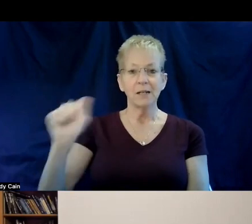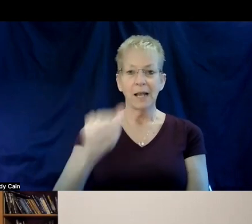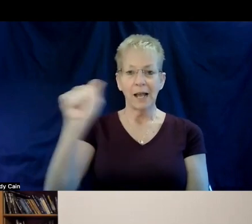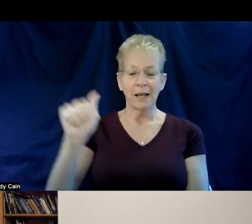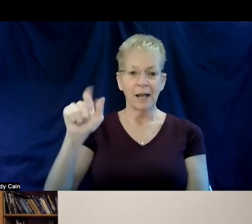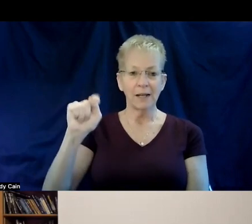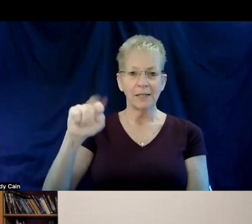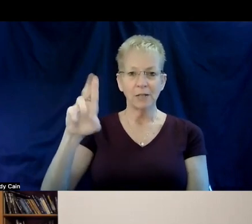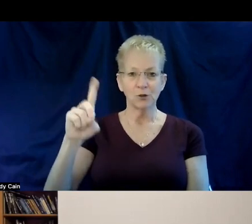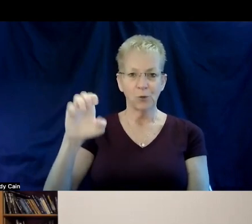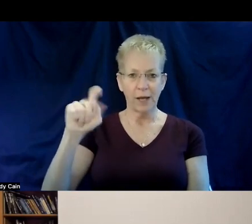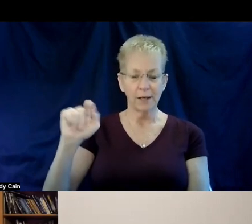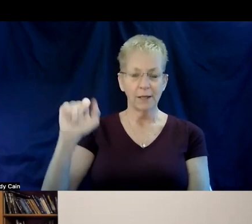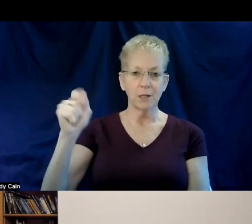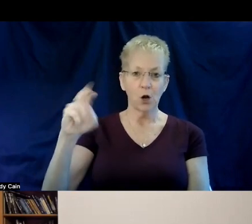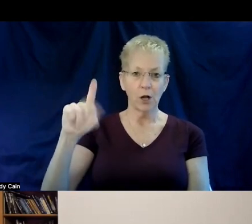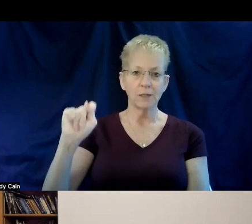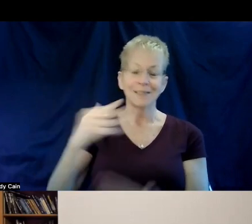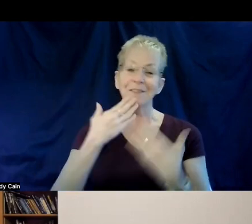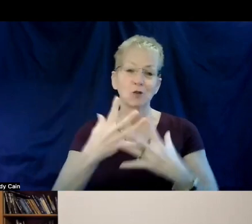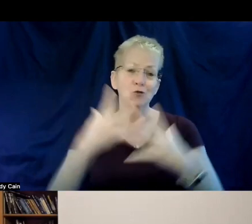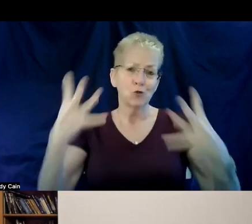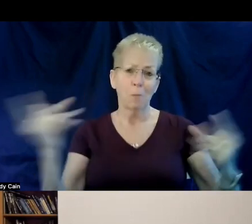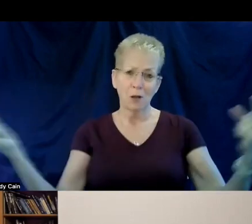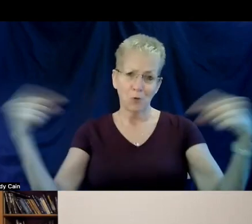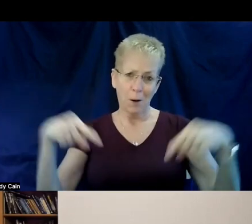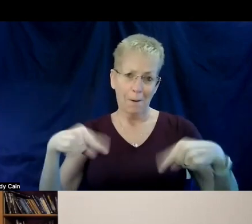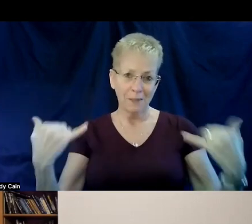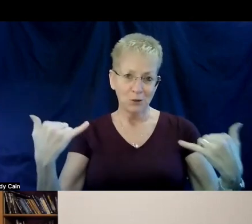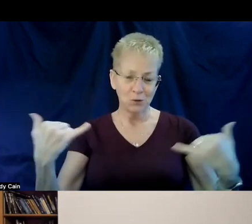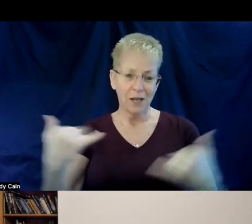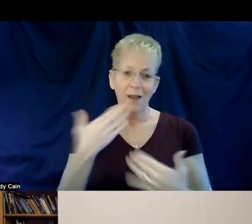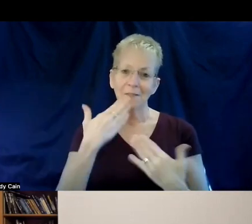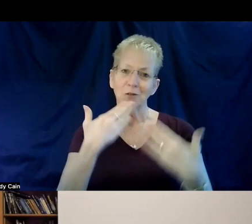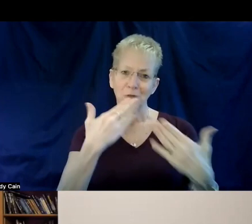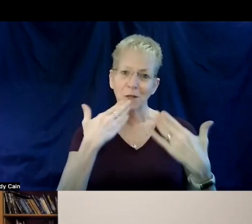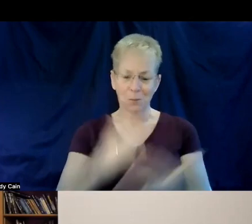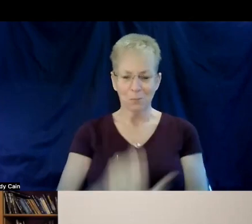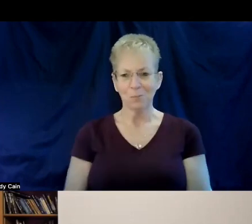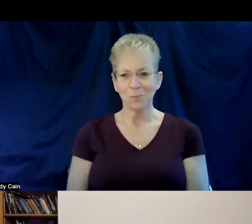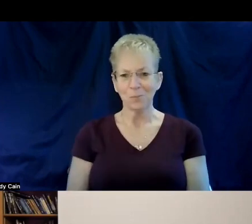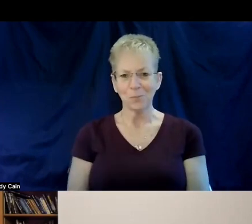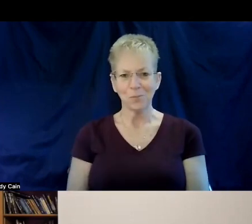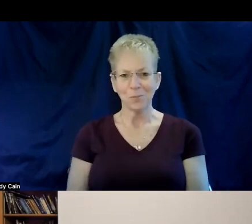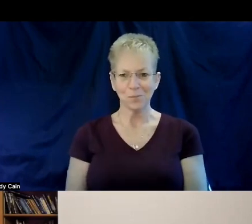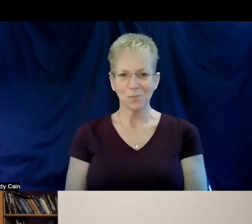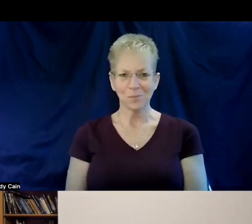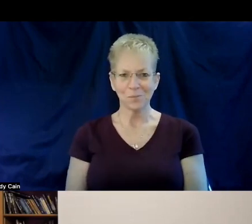youtube.com/@Drake It Arts. Thank you all so much for coming today. Thank you, everybody. Thank you.